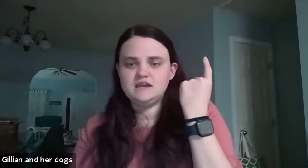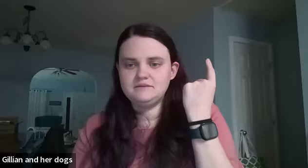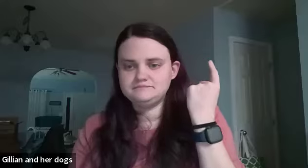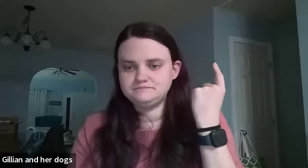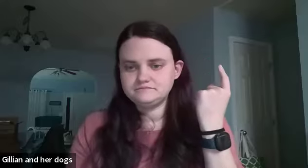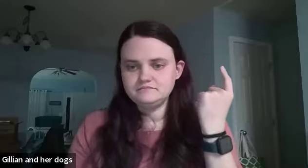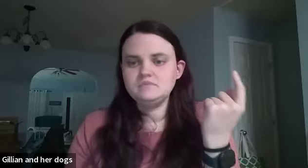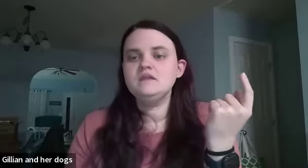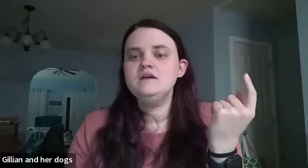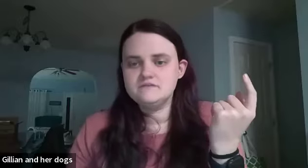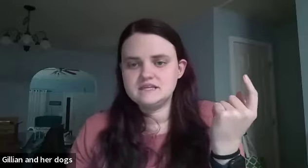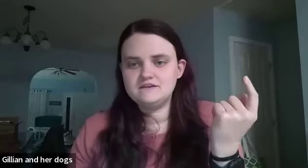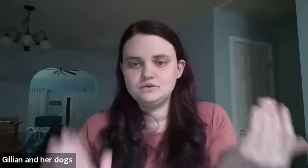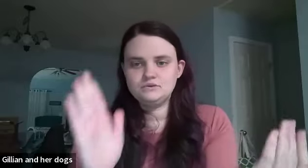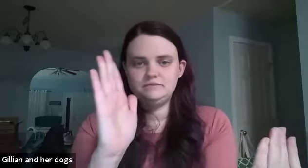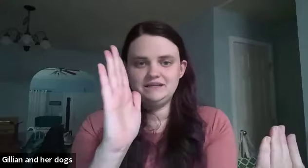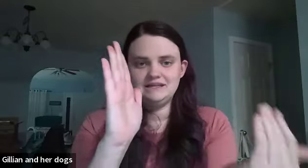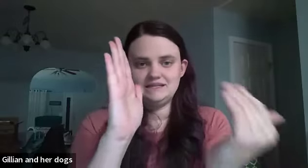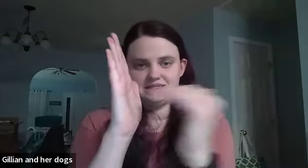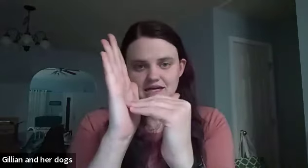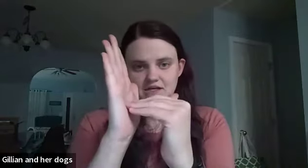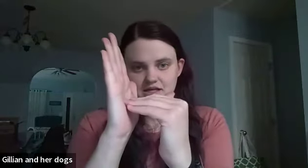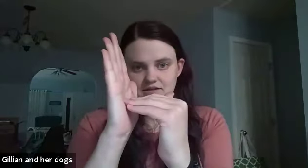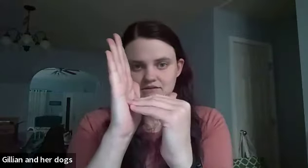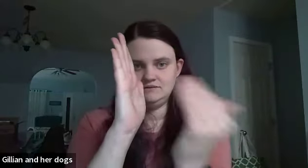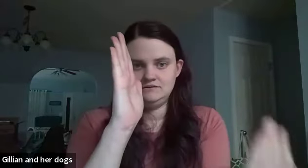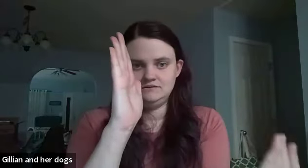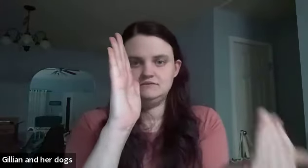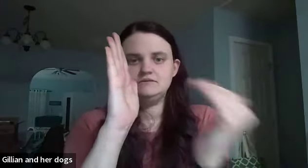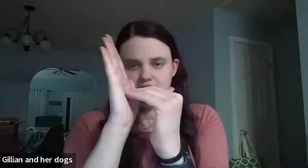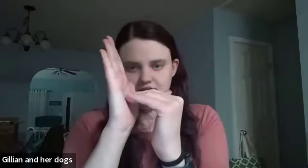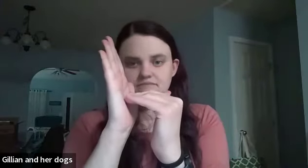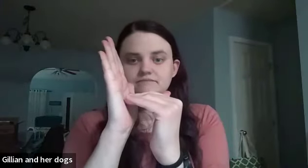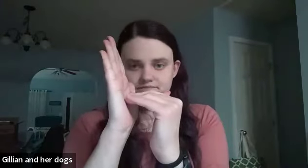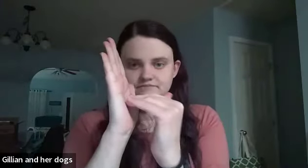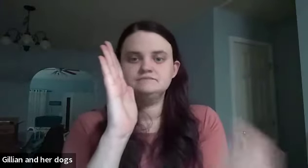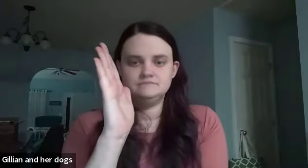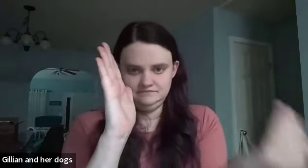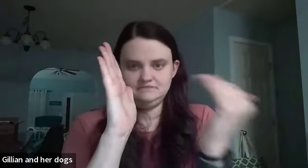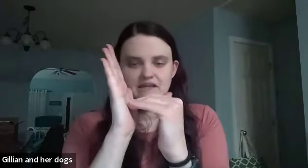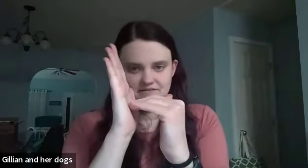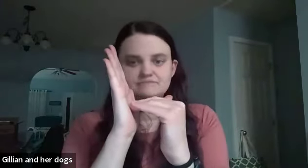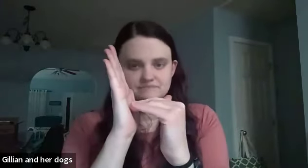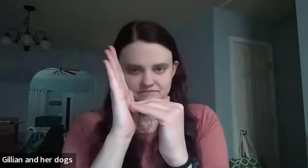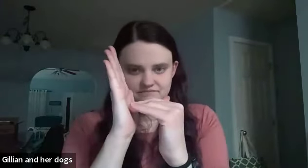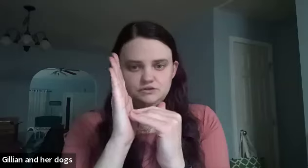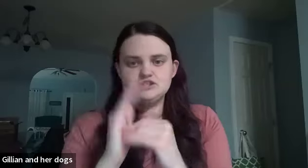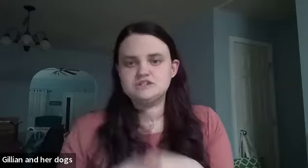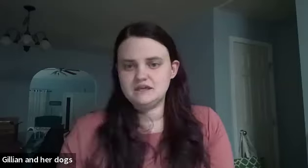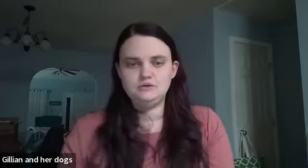Okay? The sign for repeat is again. Again. Again. So you just like you would